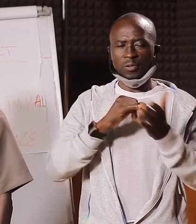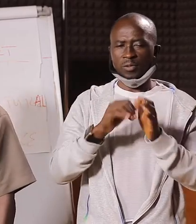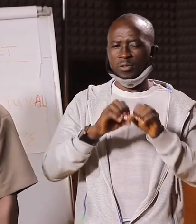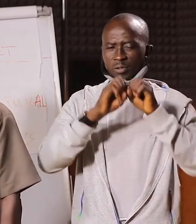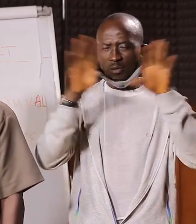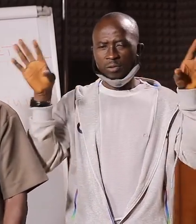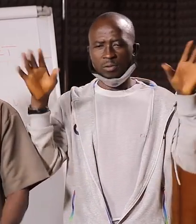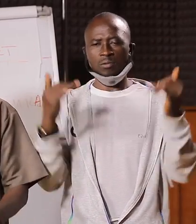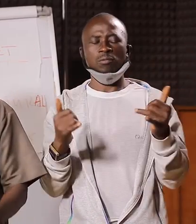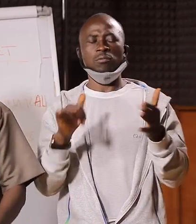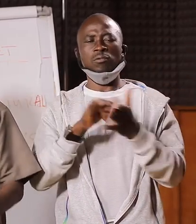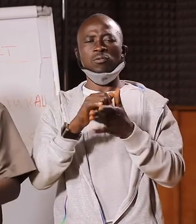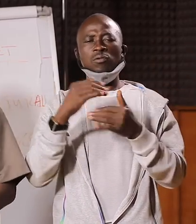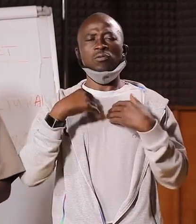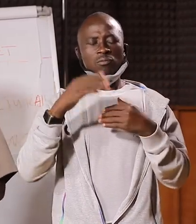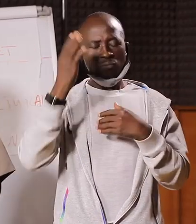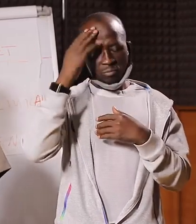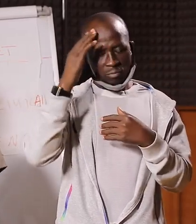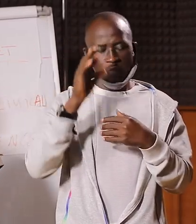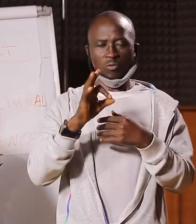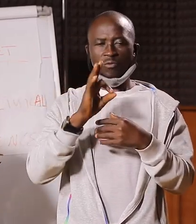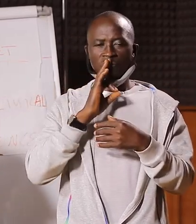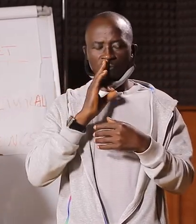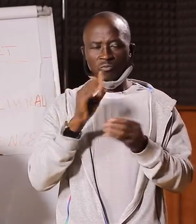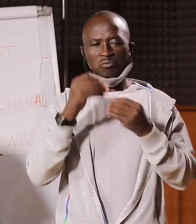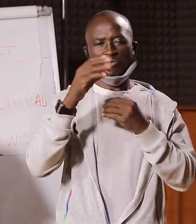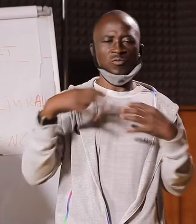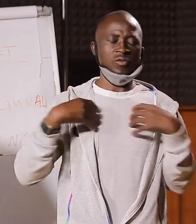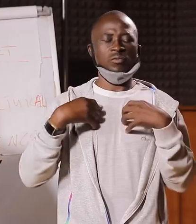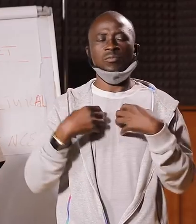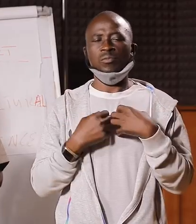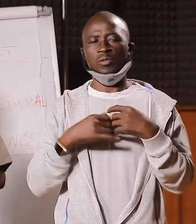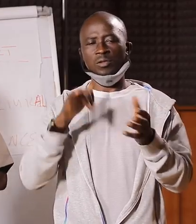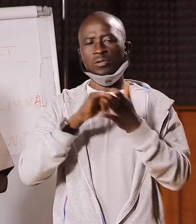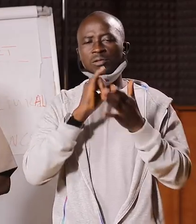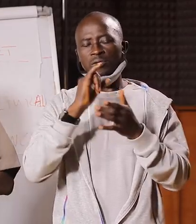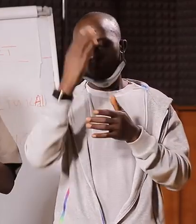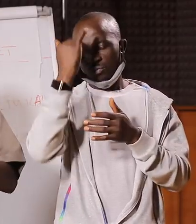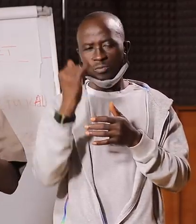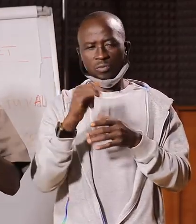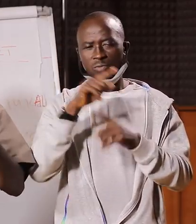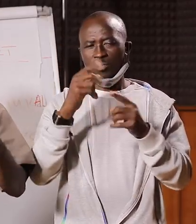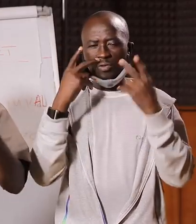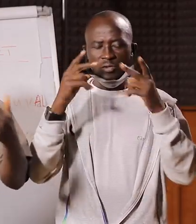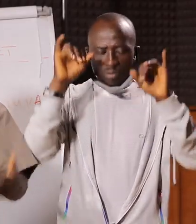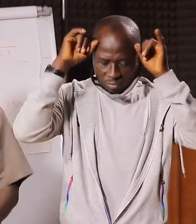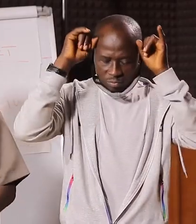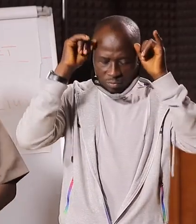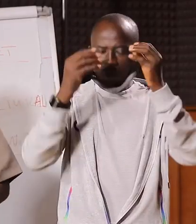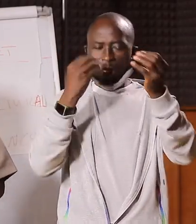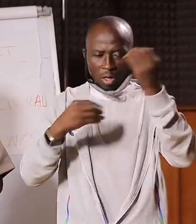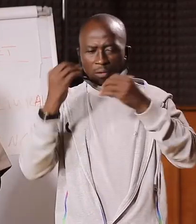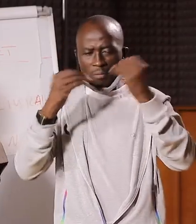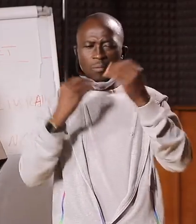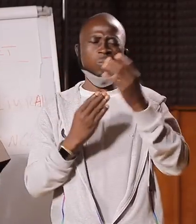clear now that you should know the feeds you are giving the animals. That is why when you see a cow feeding throughout the